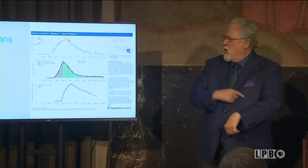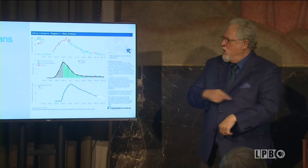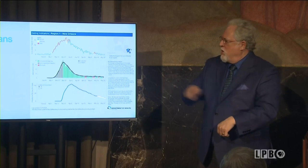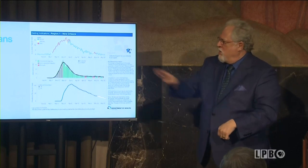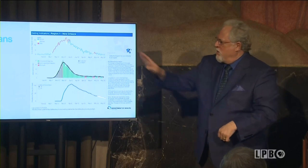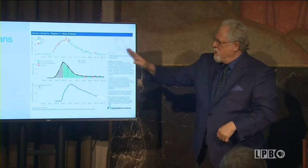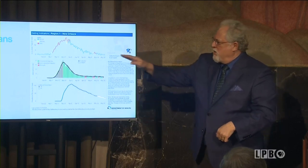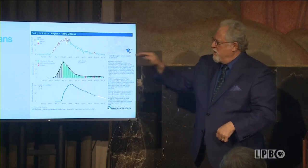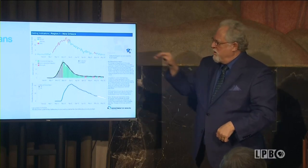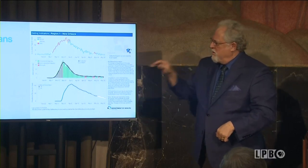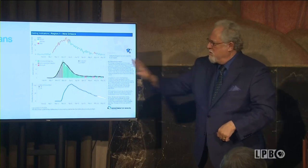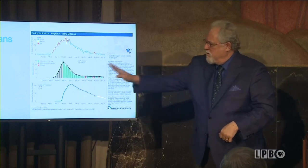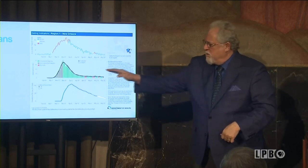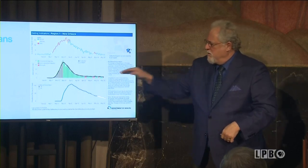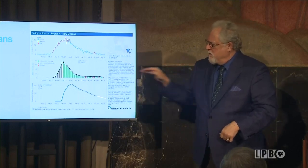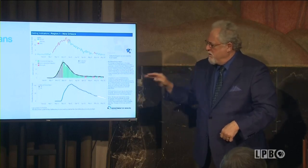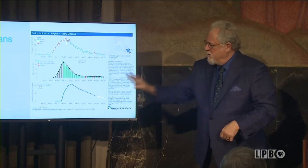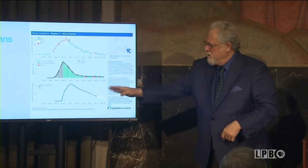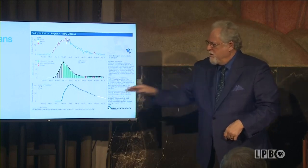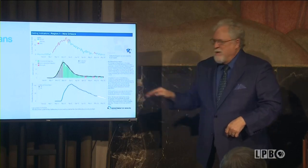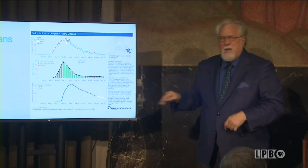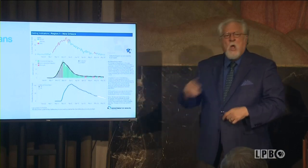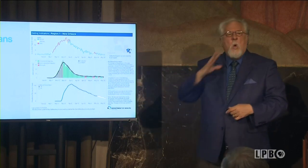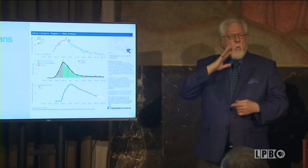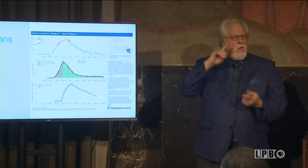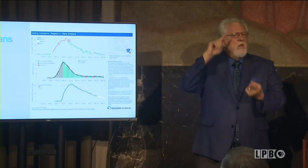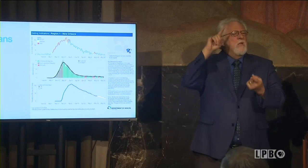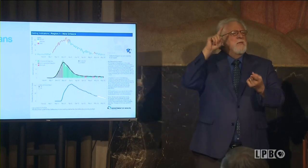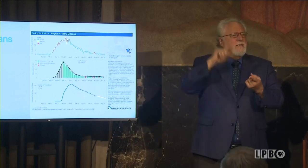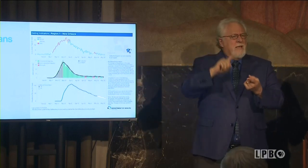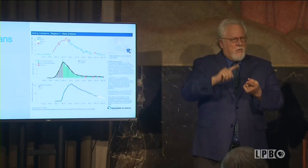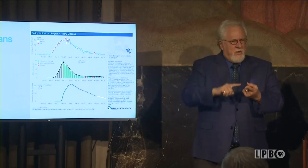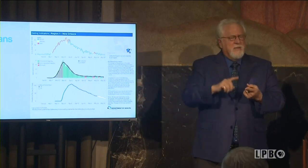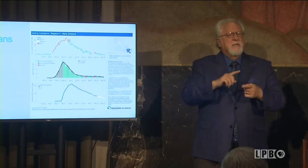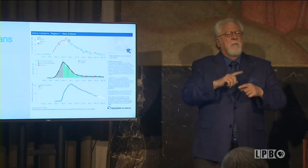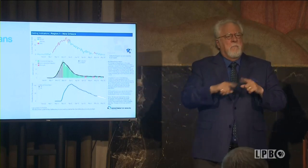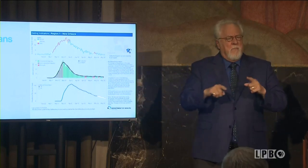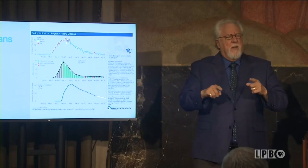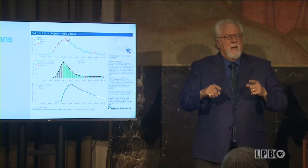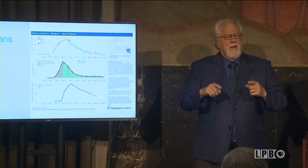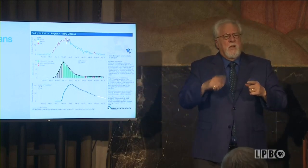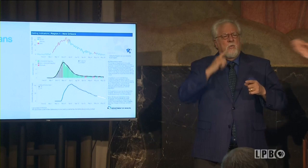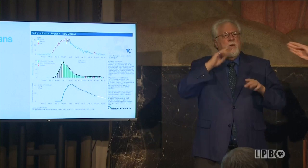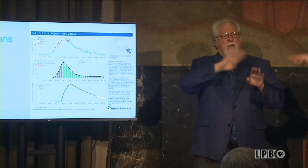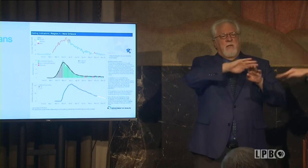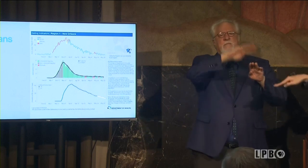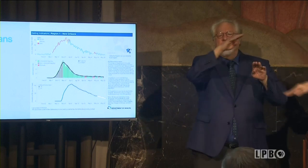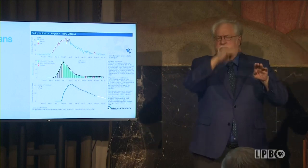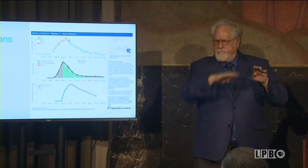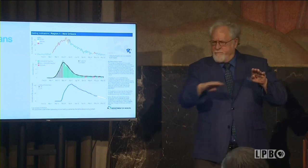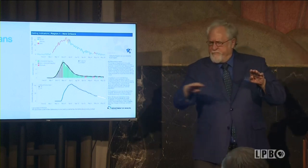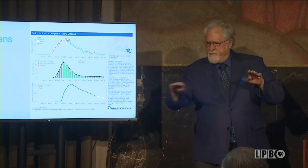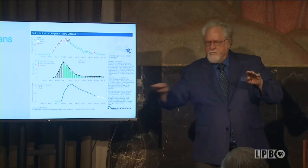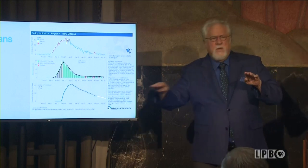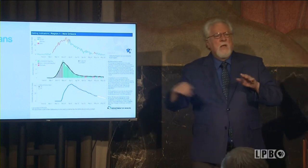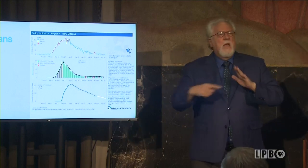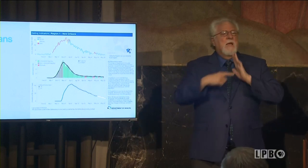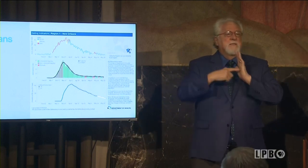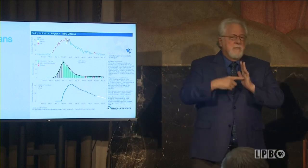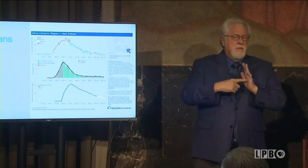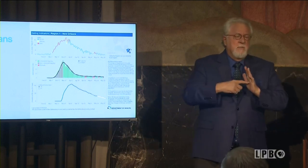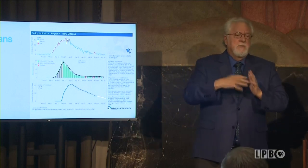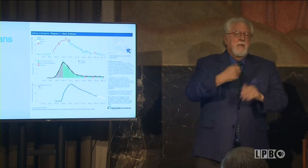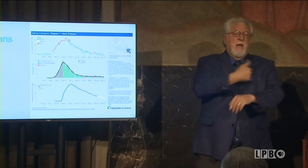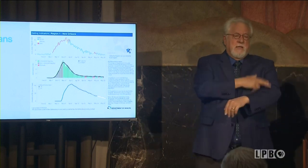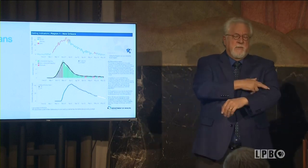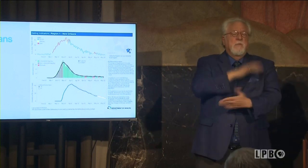we do think over time will continue to decrease. But just looking at the slope, it's relatively flat. Symptoms and hospitalizations, however,